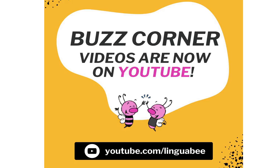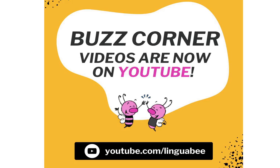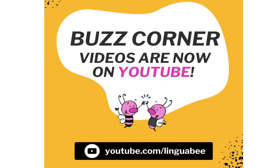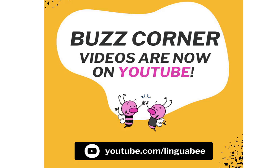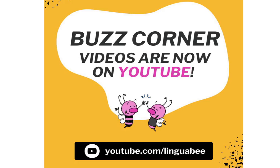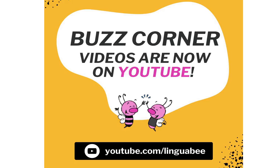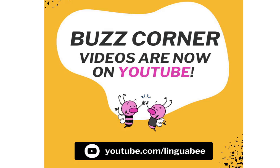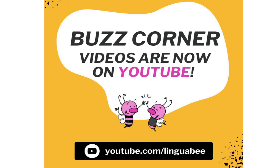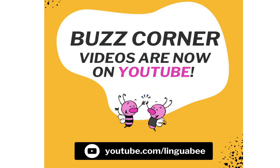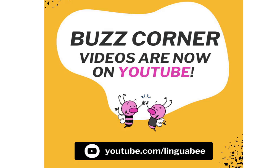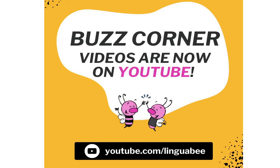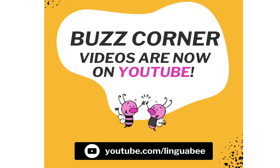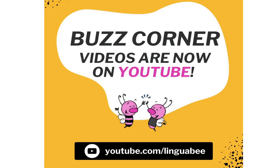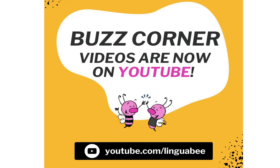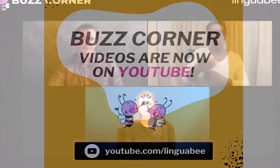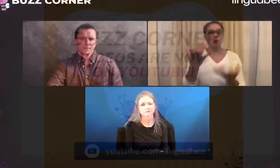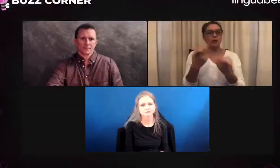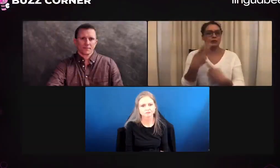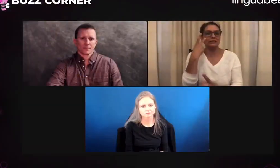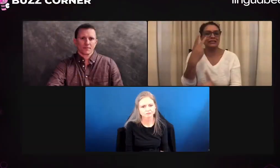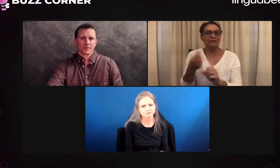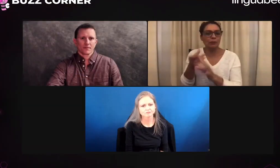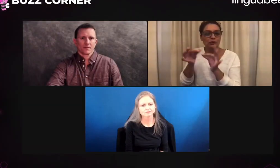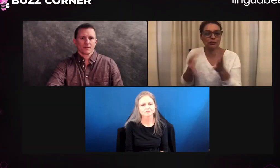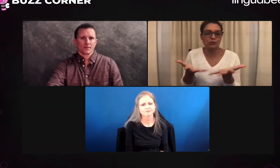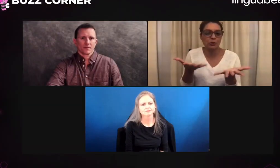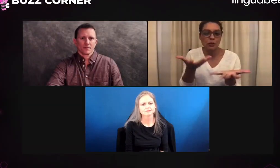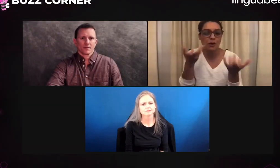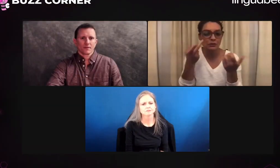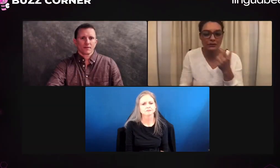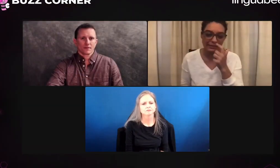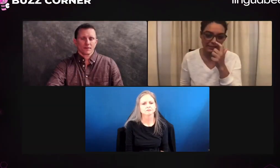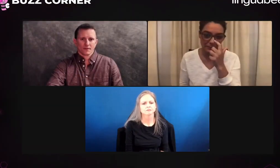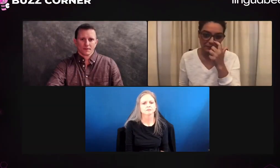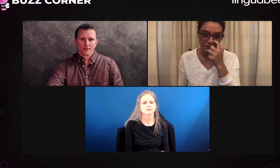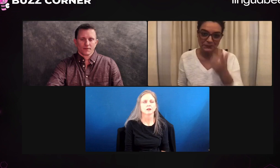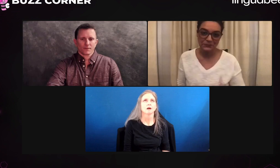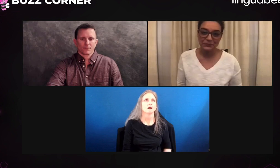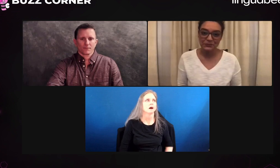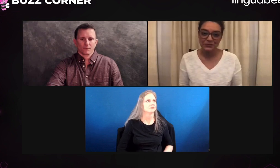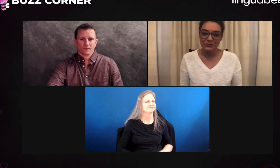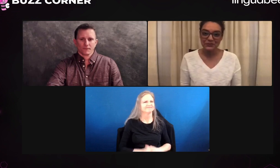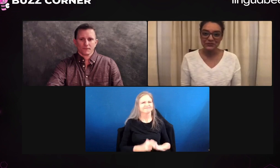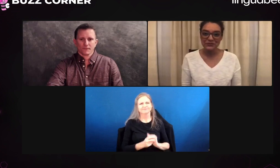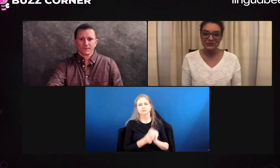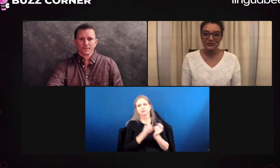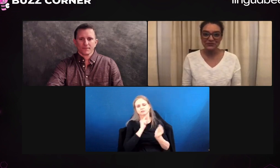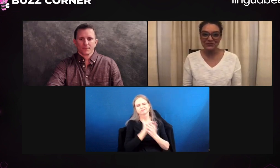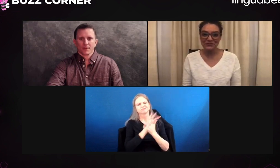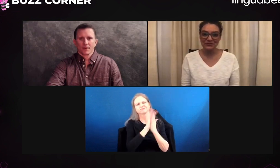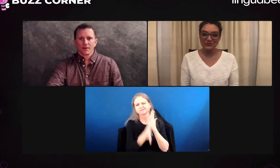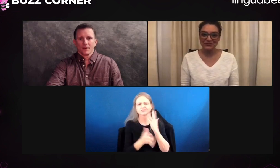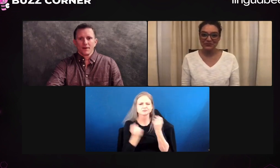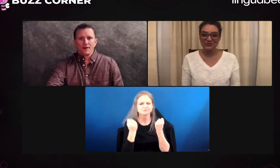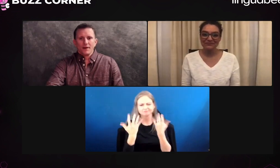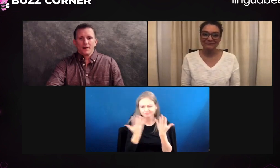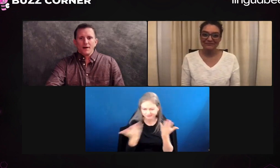B, when you go into a doctor's office or you make a medical appointment, what do you hope to see from an interpreter?